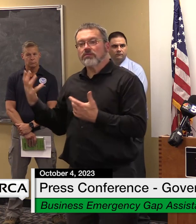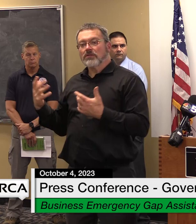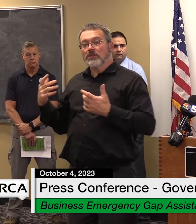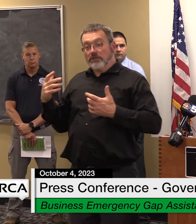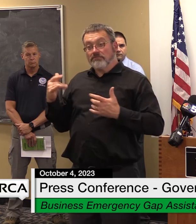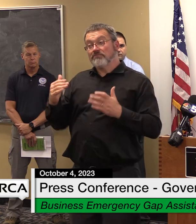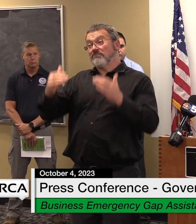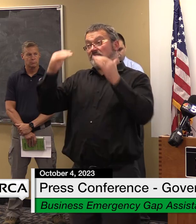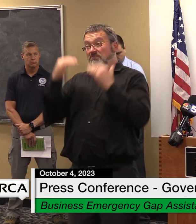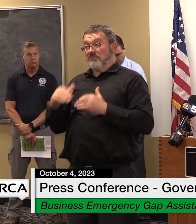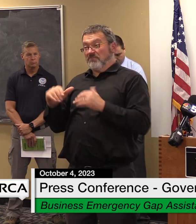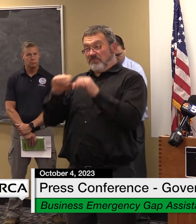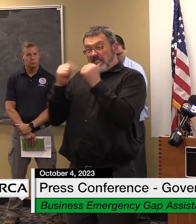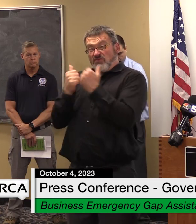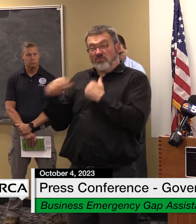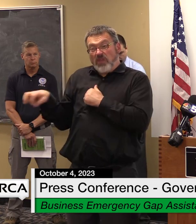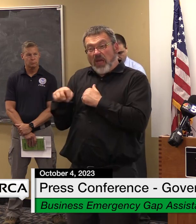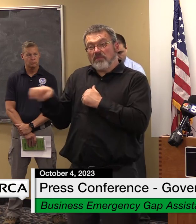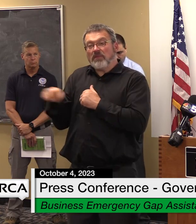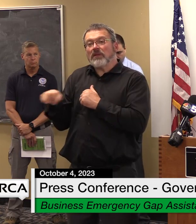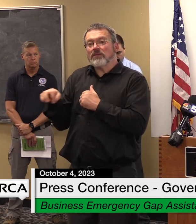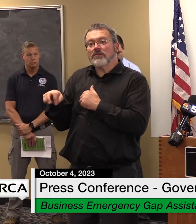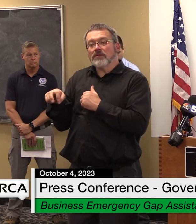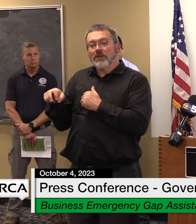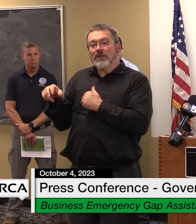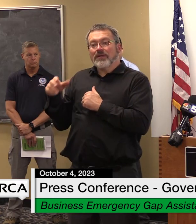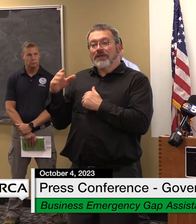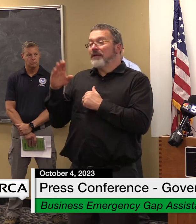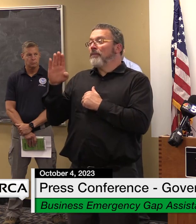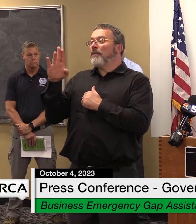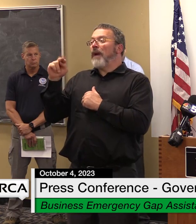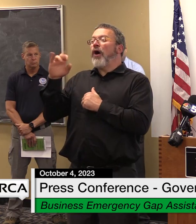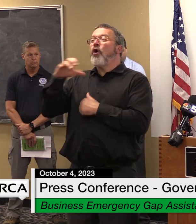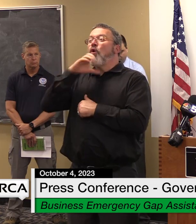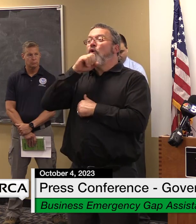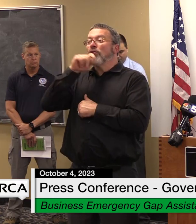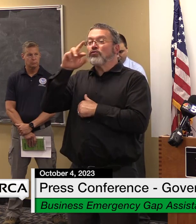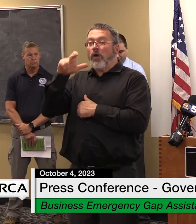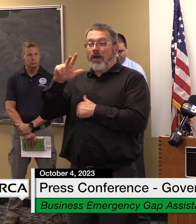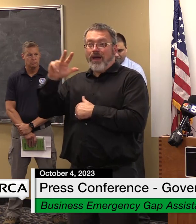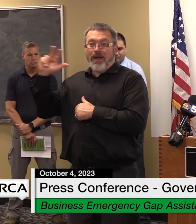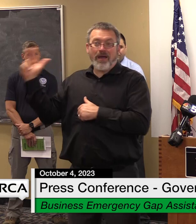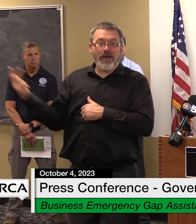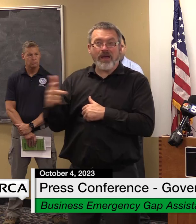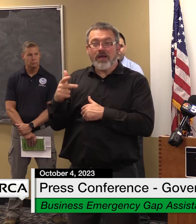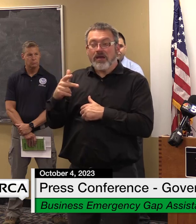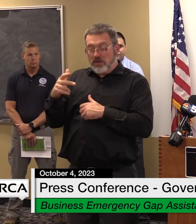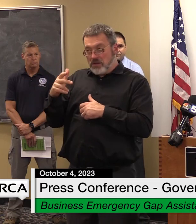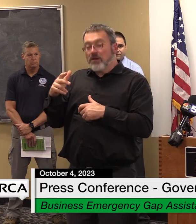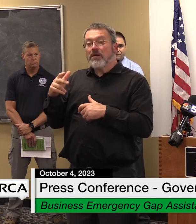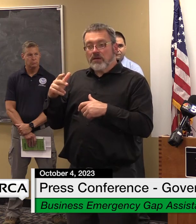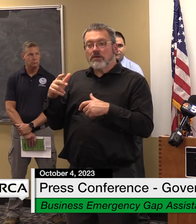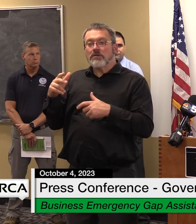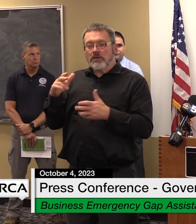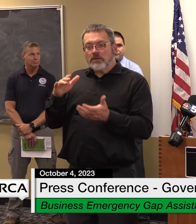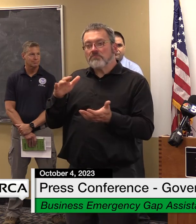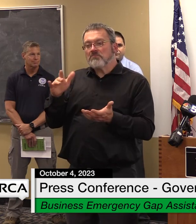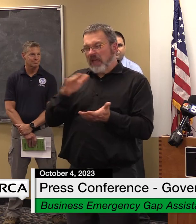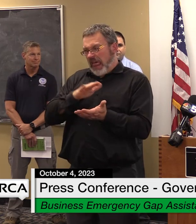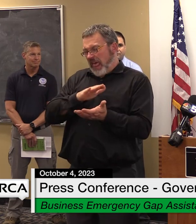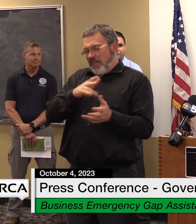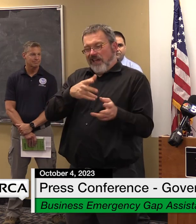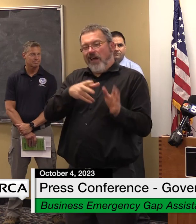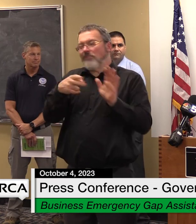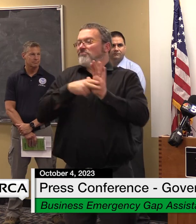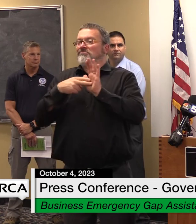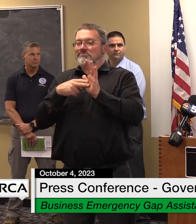Resources, led by their flagship truck nicknamed the Bounty, as in the Quicker Picker Upper. AOT Resource also logged hundreds of miles and